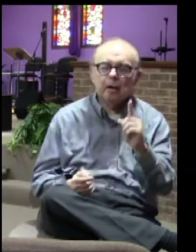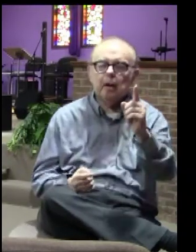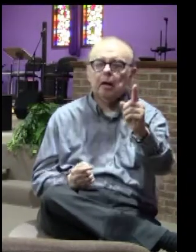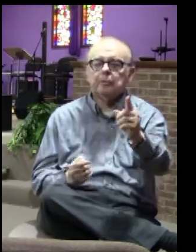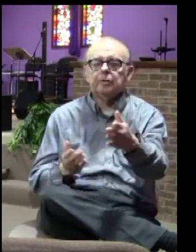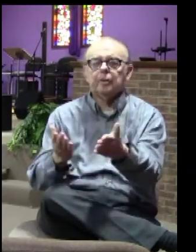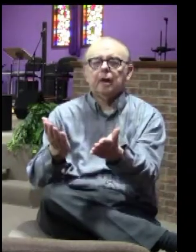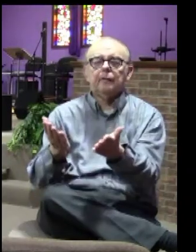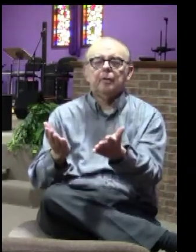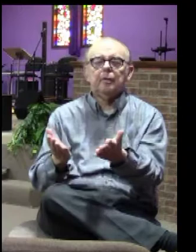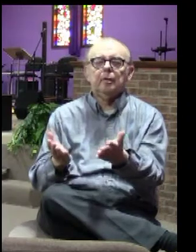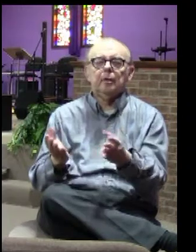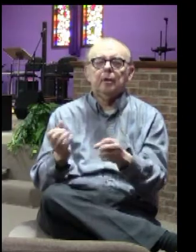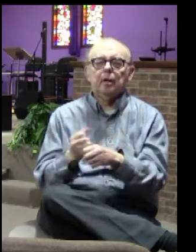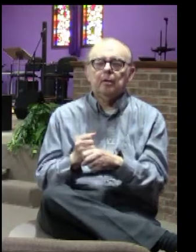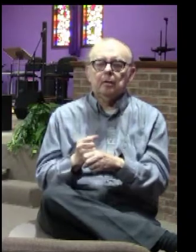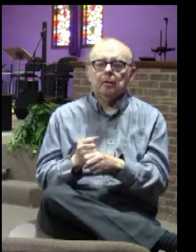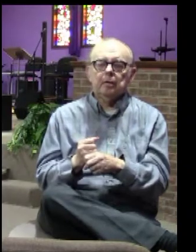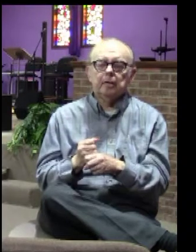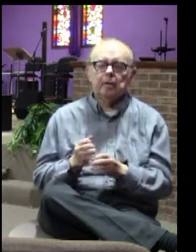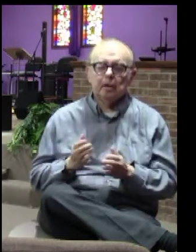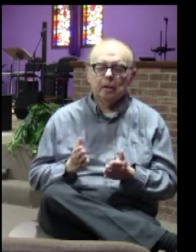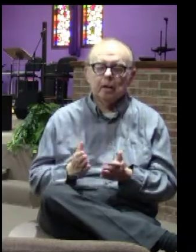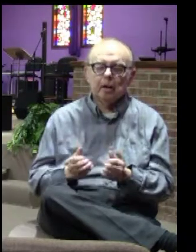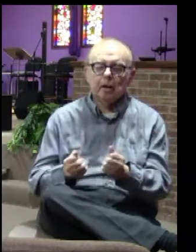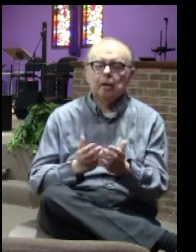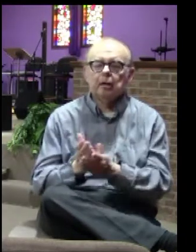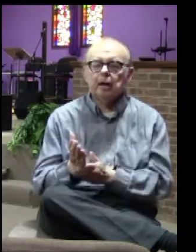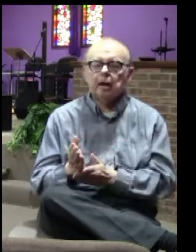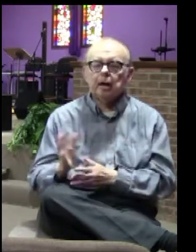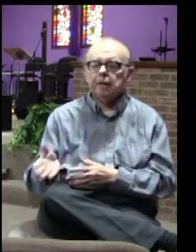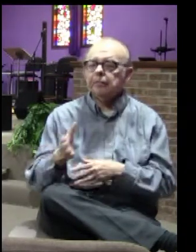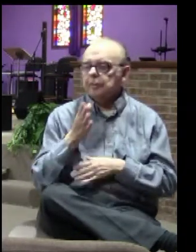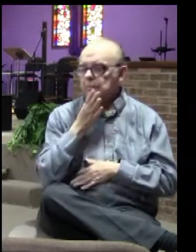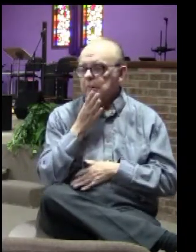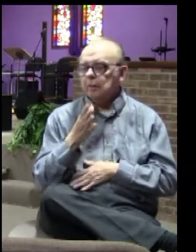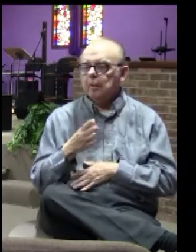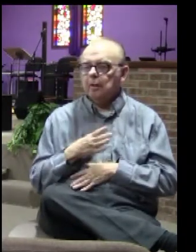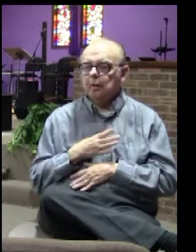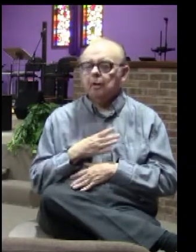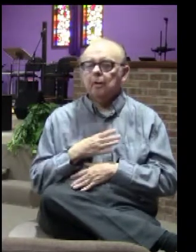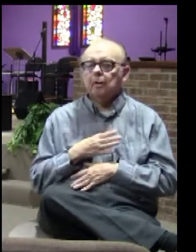driveway to get to the drive-through, and here's this woman.